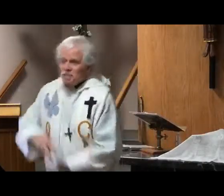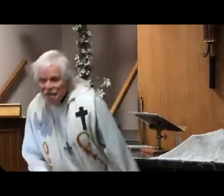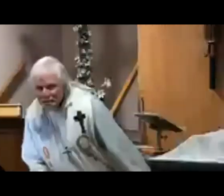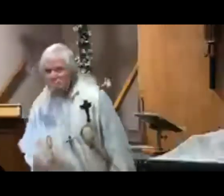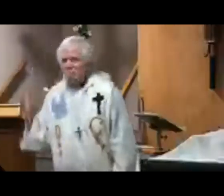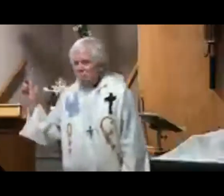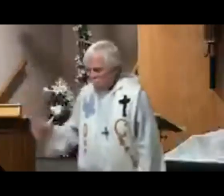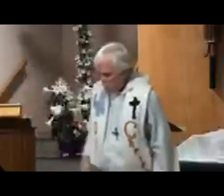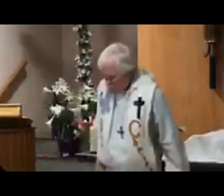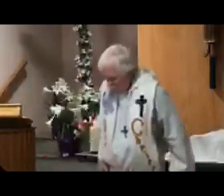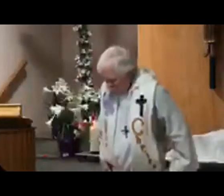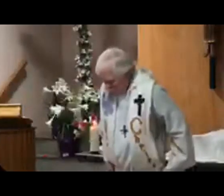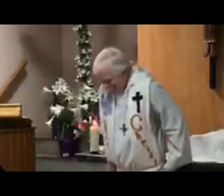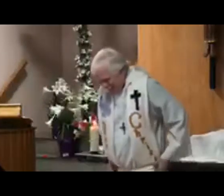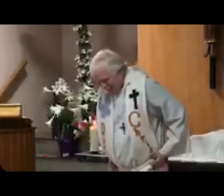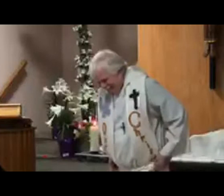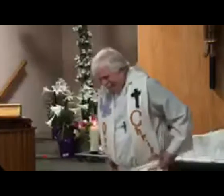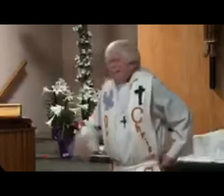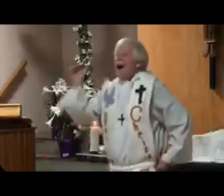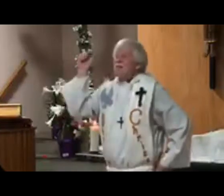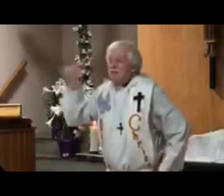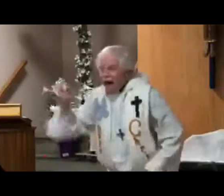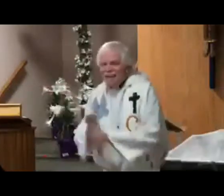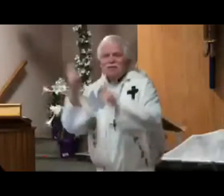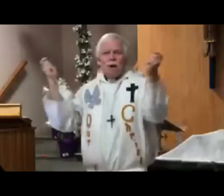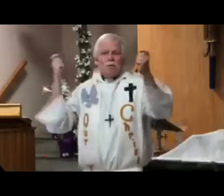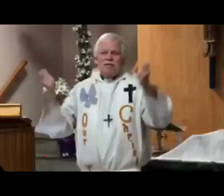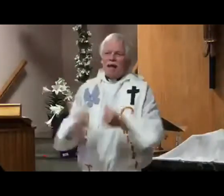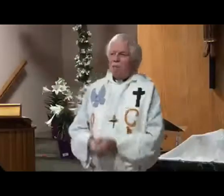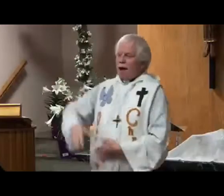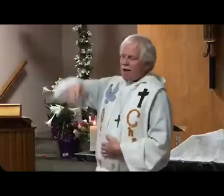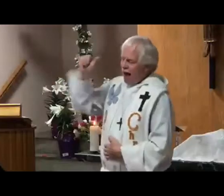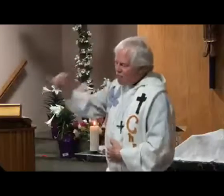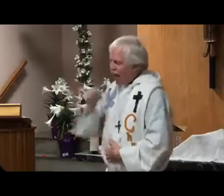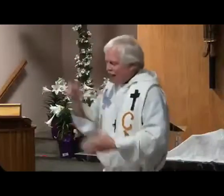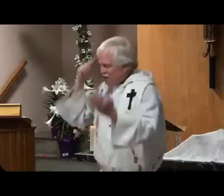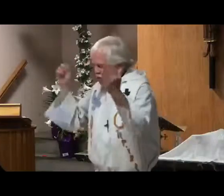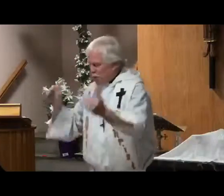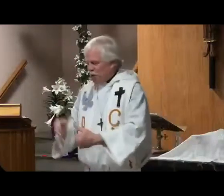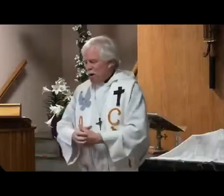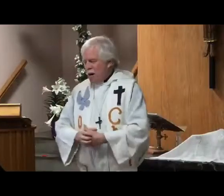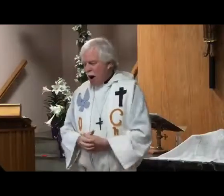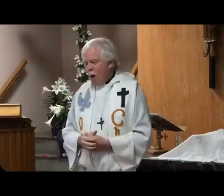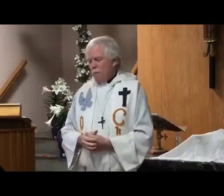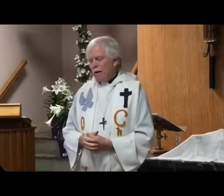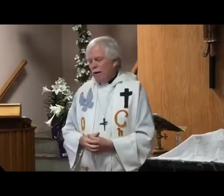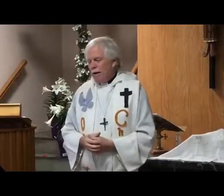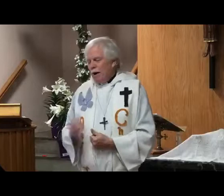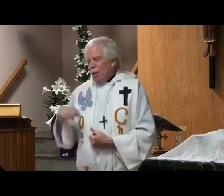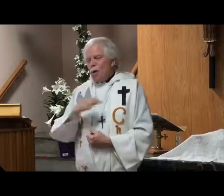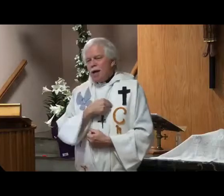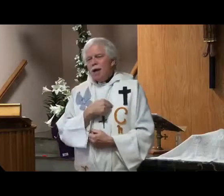is risen. He is risen indeed. Now that is what we celebrate, and that is true